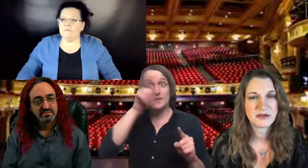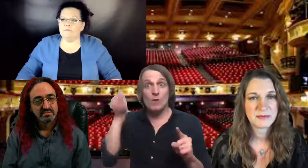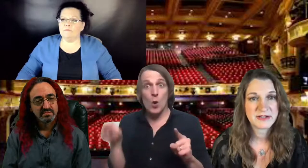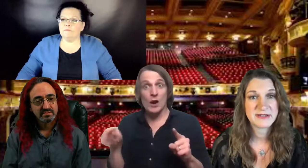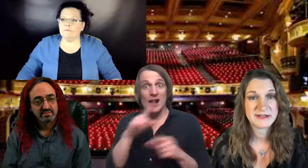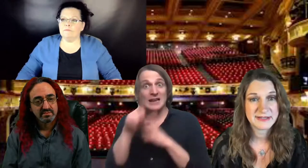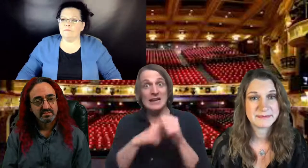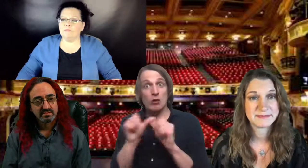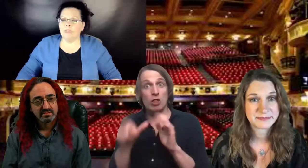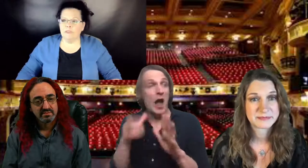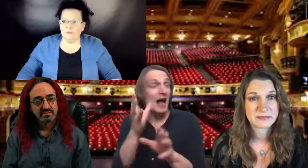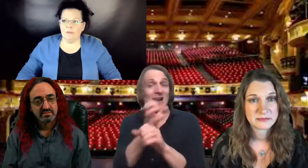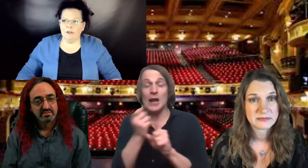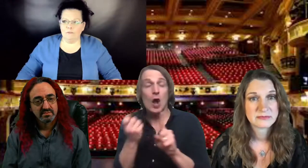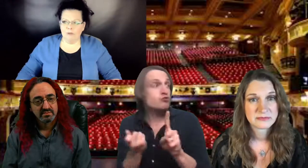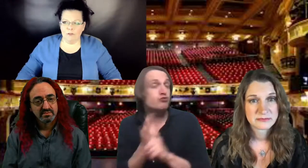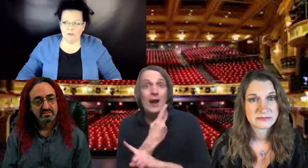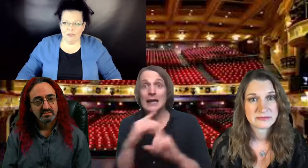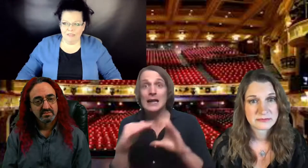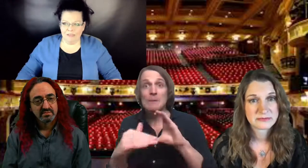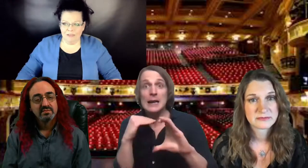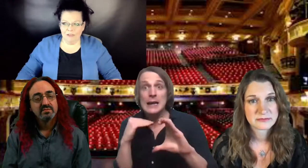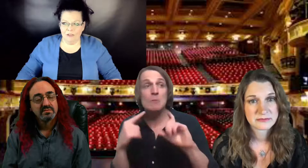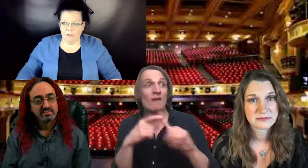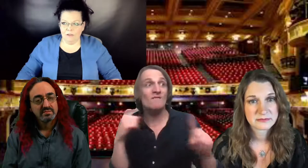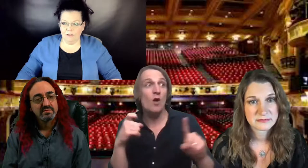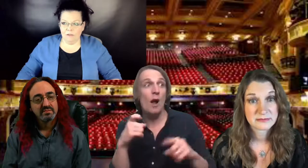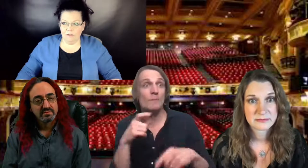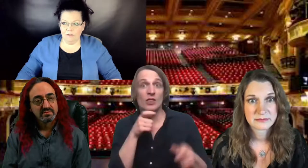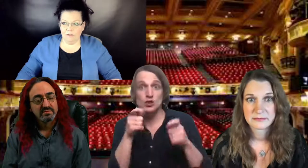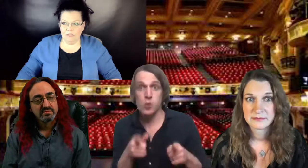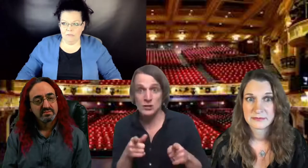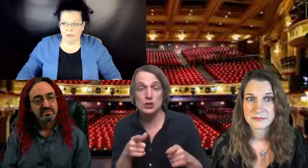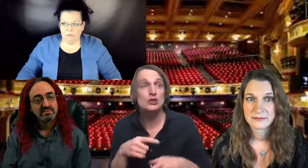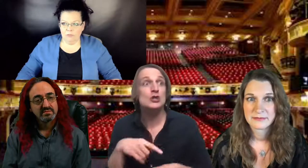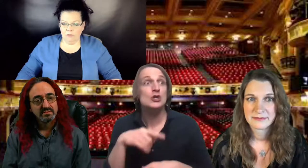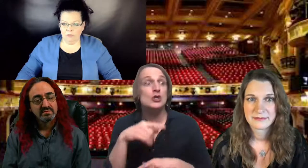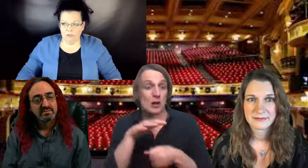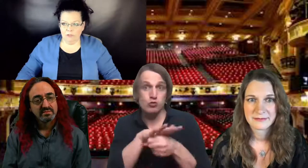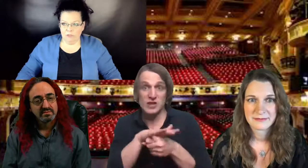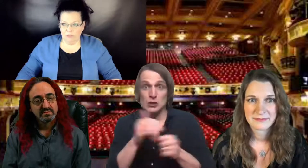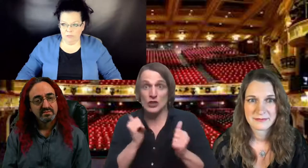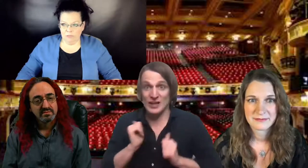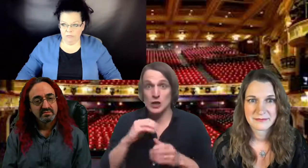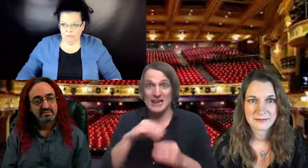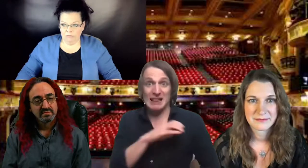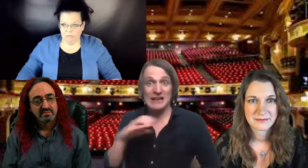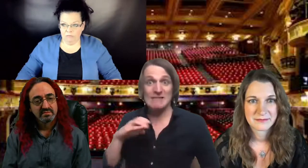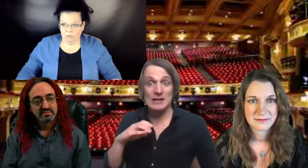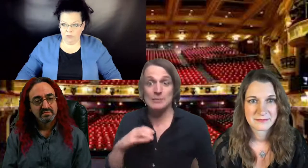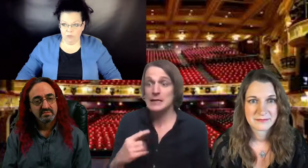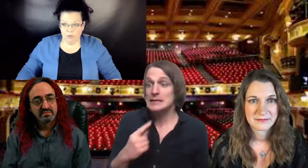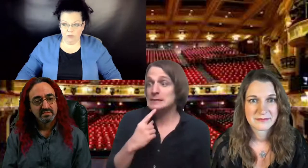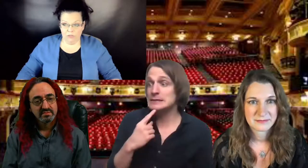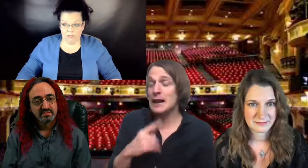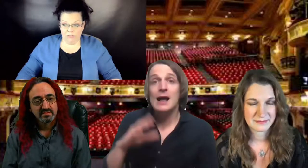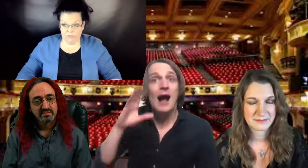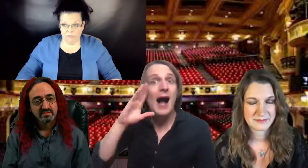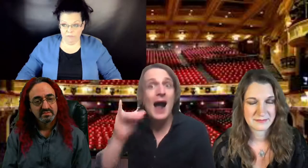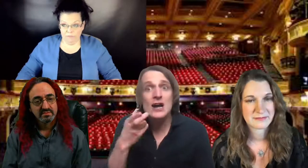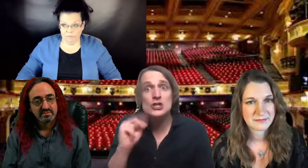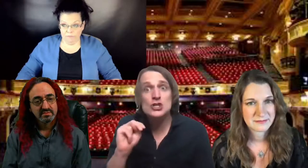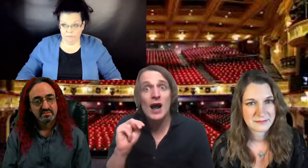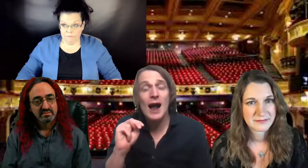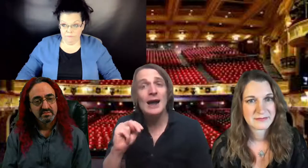A modern monologue, yeah. Thank you, modern monologue. And then they emailed me, the director emailed me, regional theater in